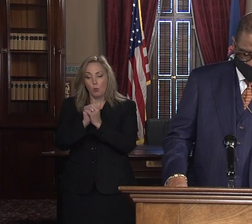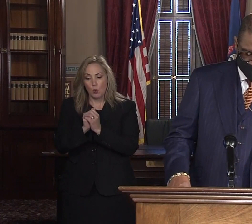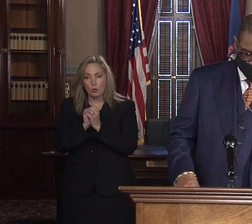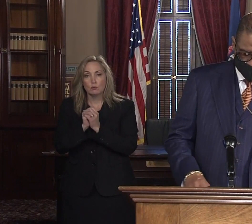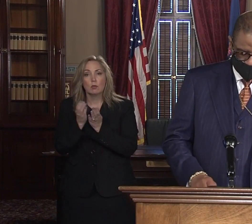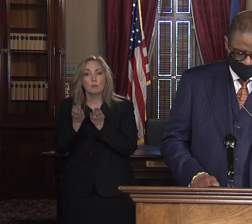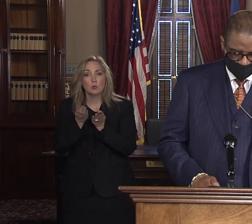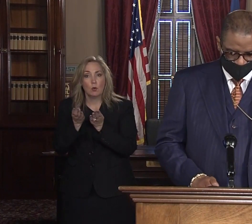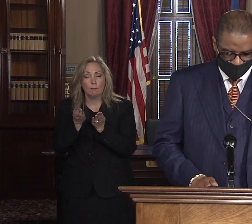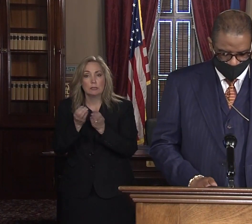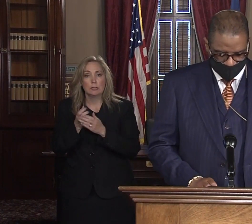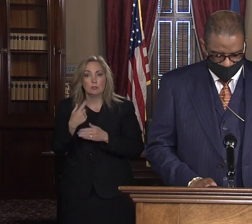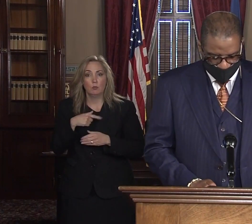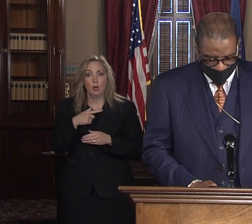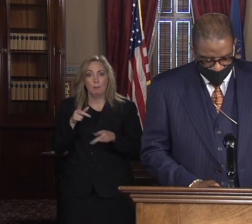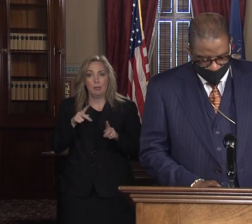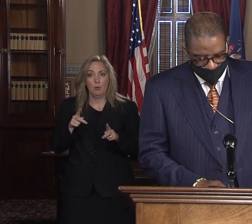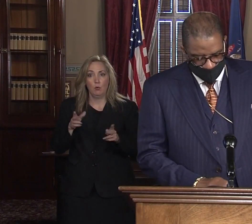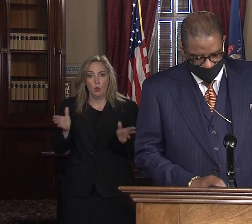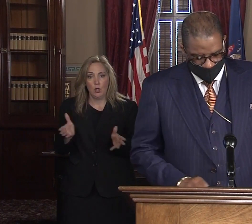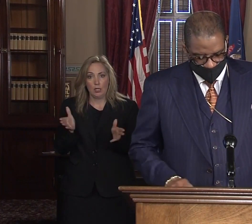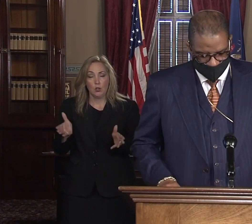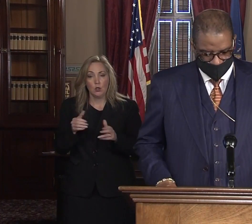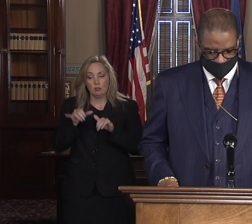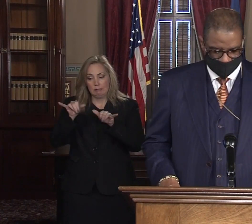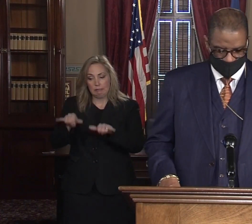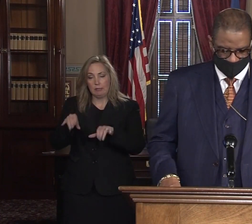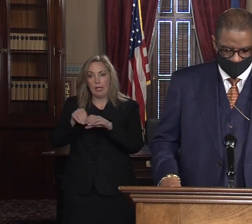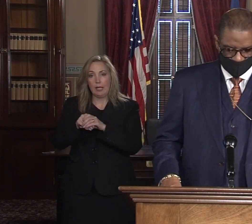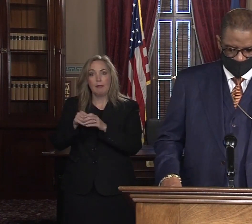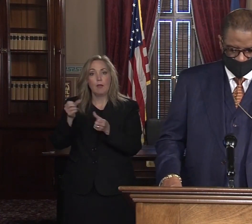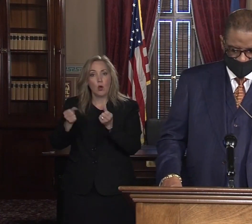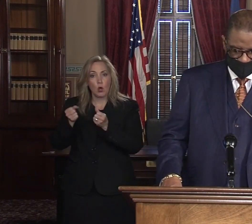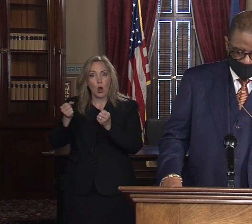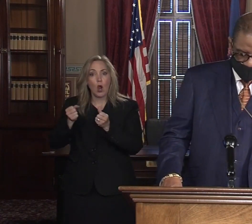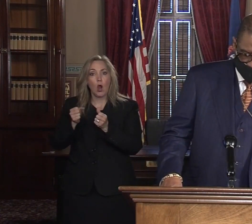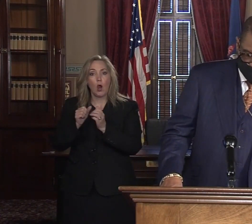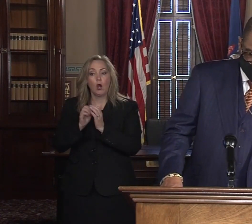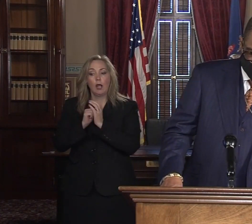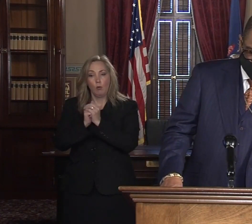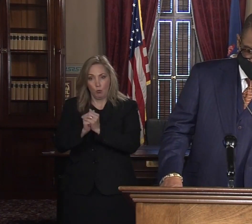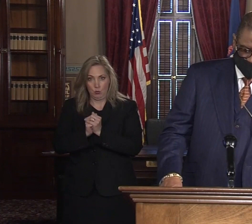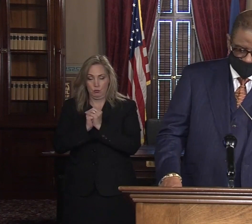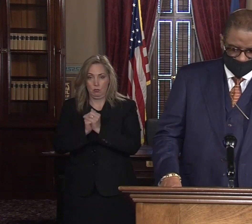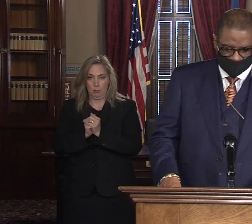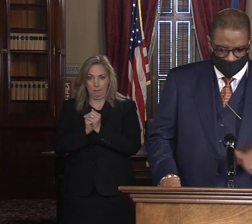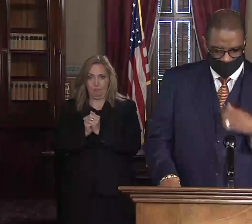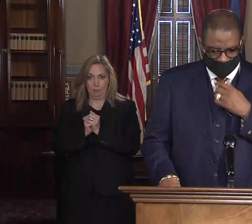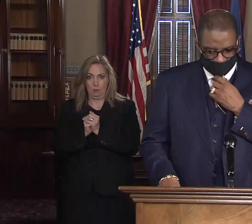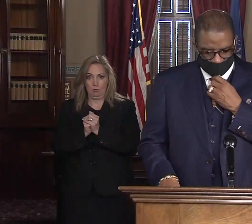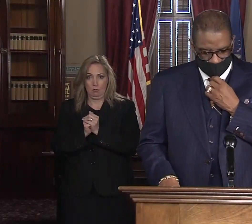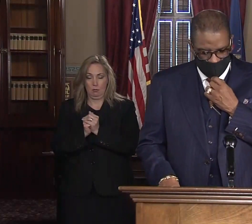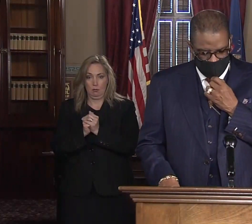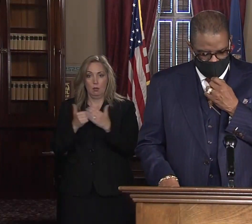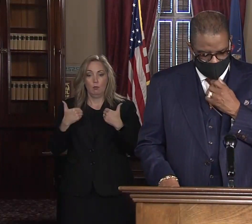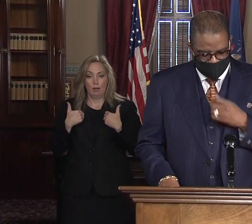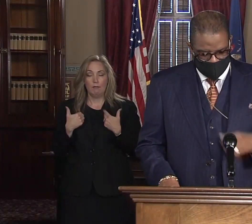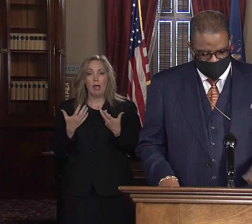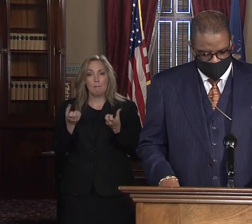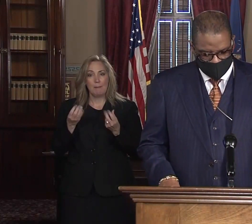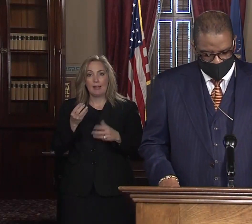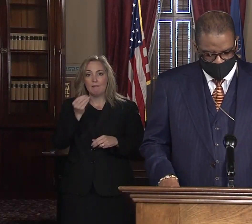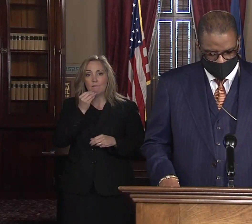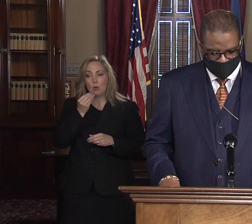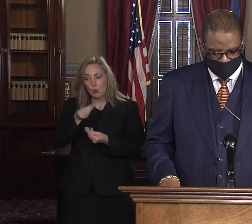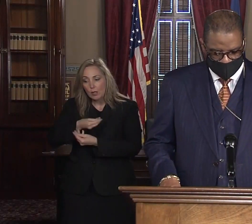were encouraged to stay in their cars and worship. We yet have several food